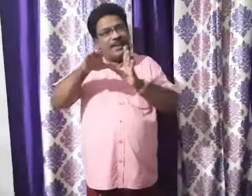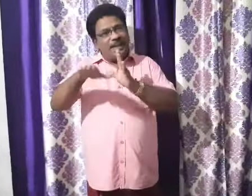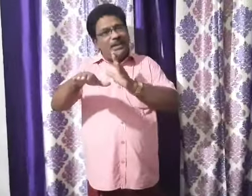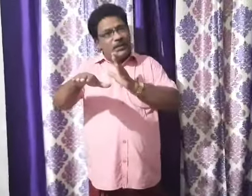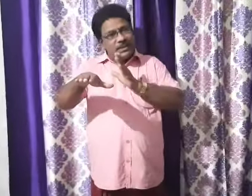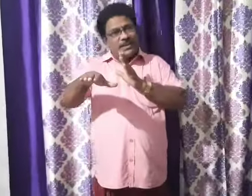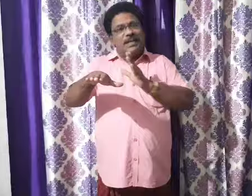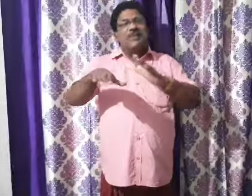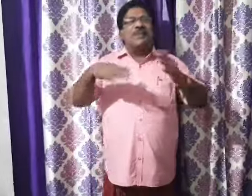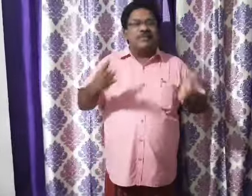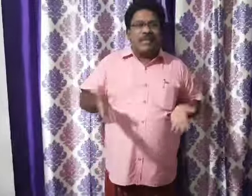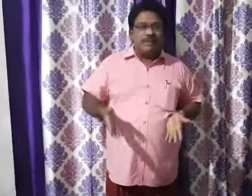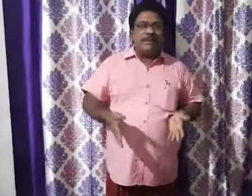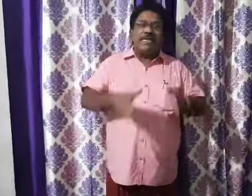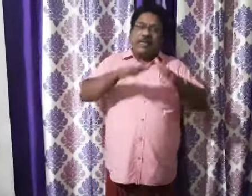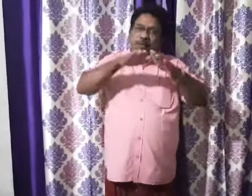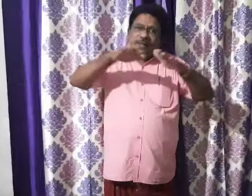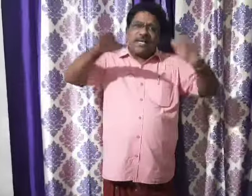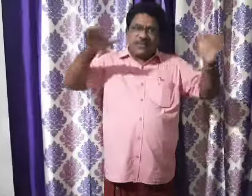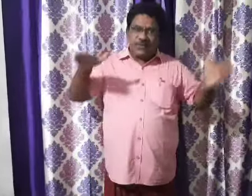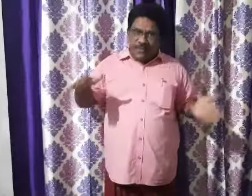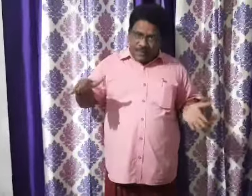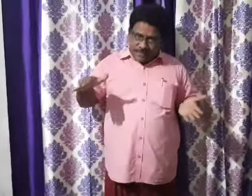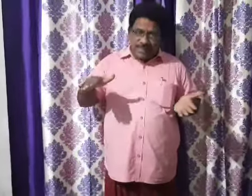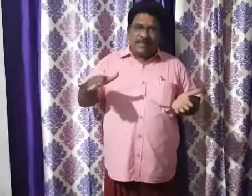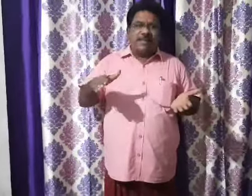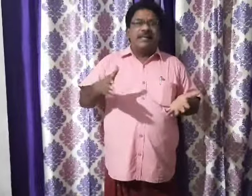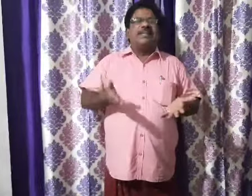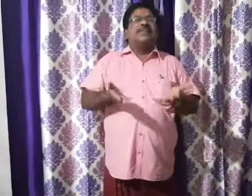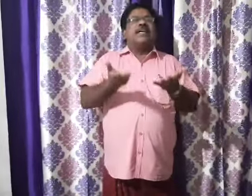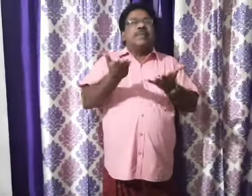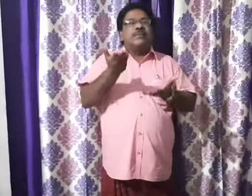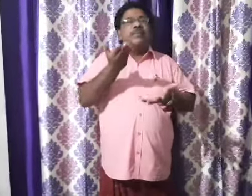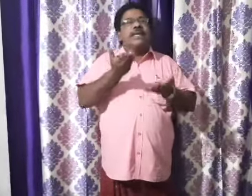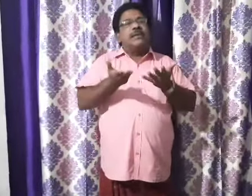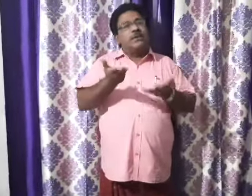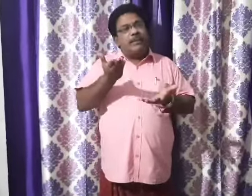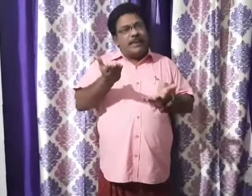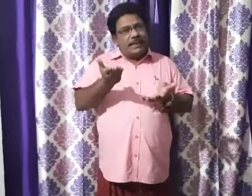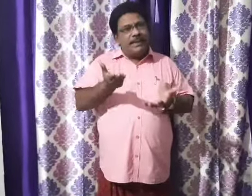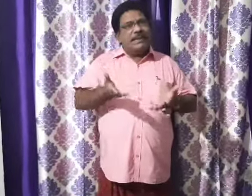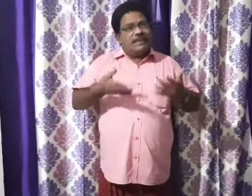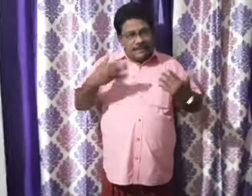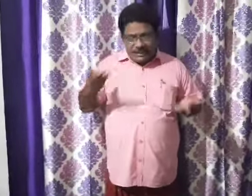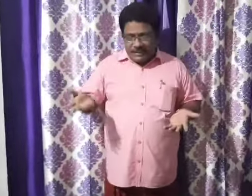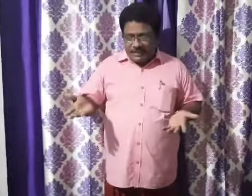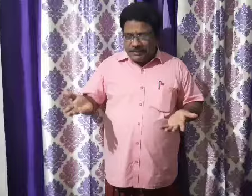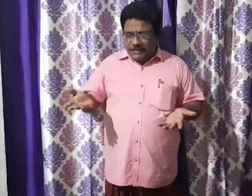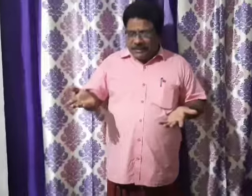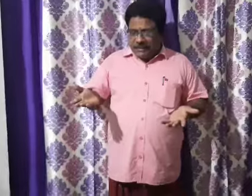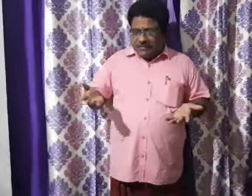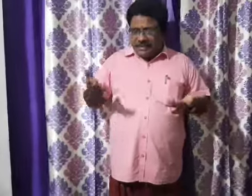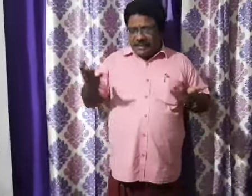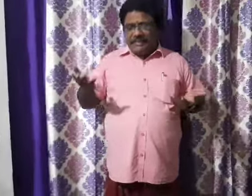provide loans to the farmers at low rates of interest, the farmers would be able to buy seeds,